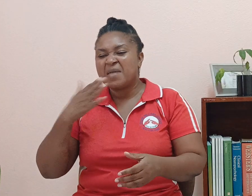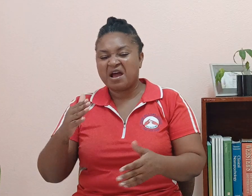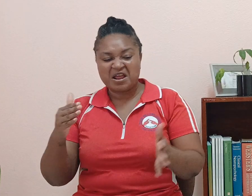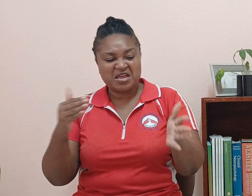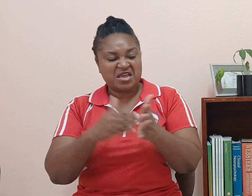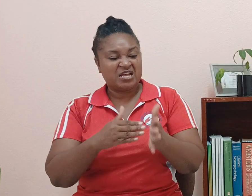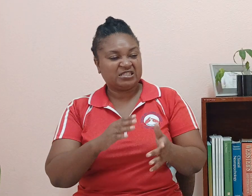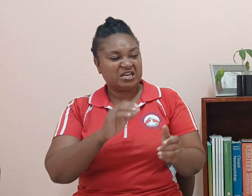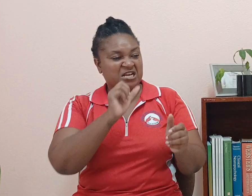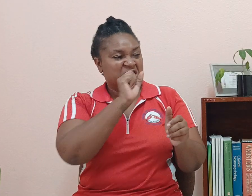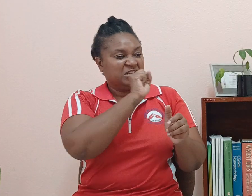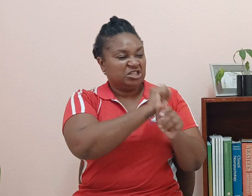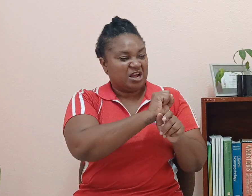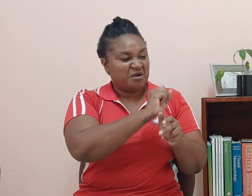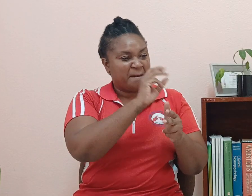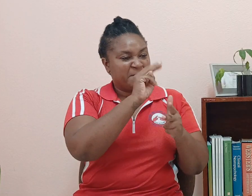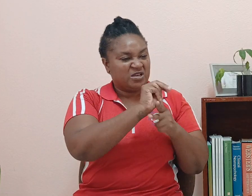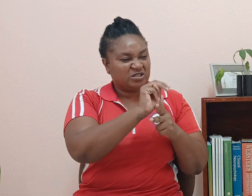and Abednego's God,